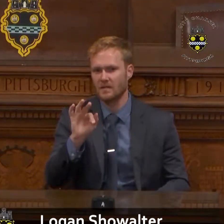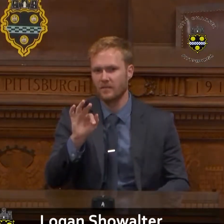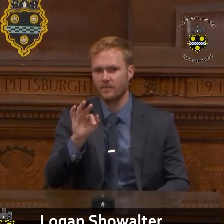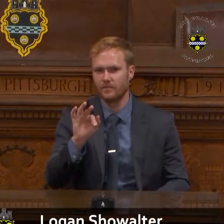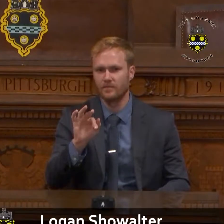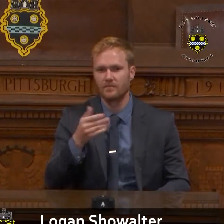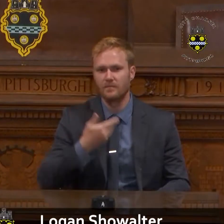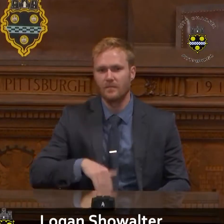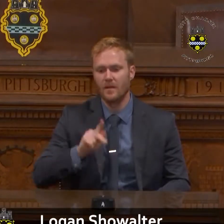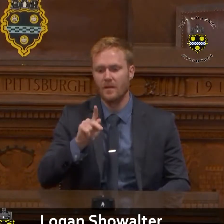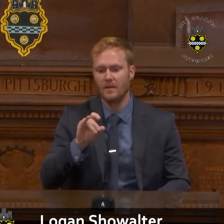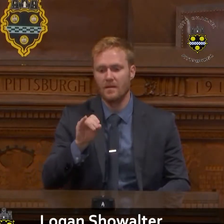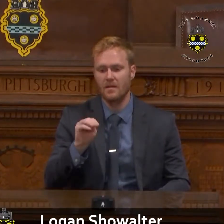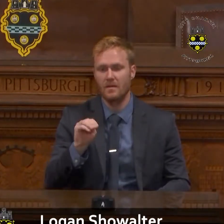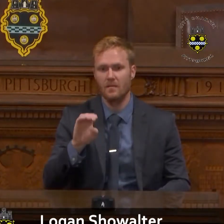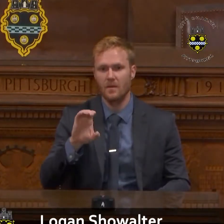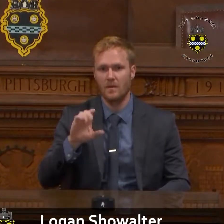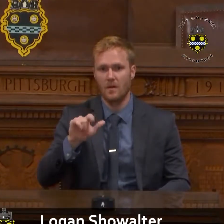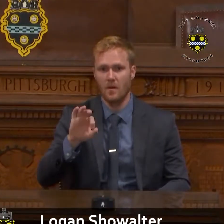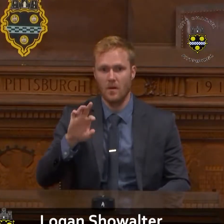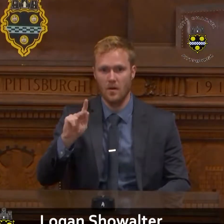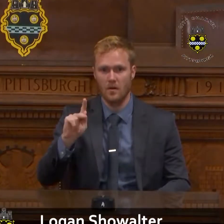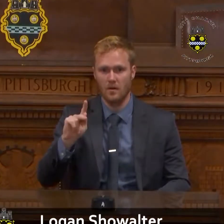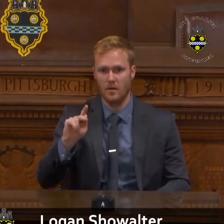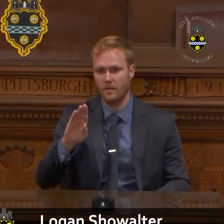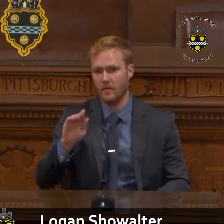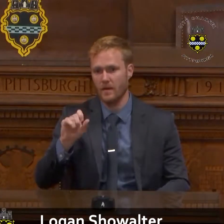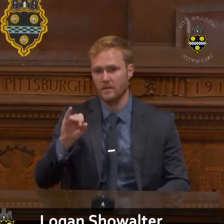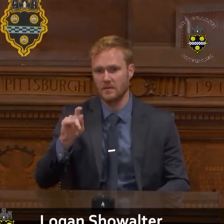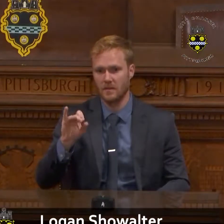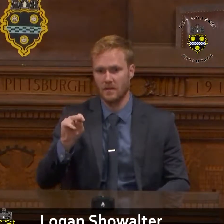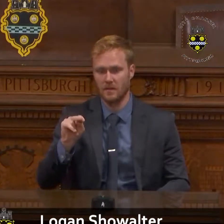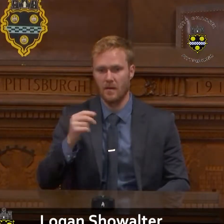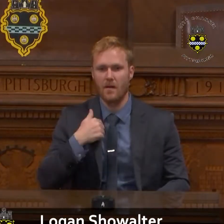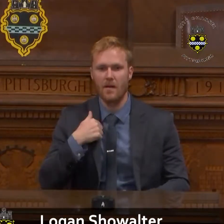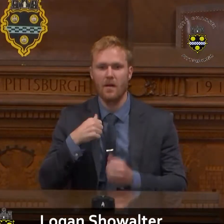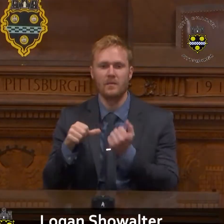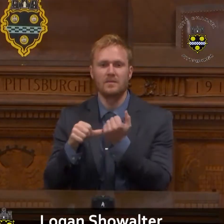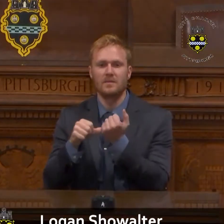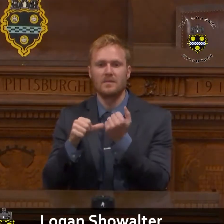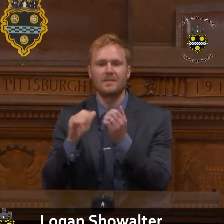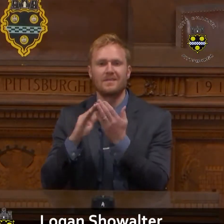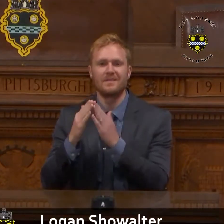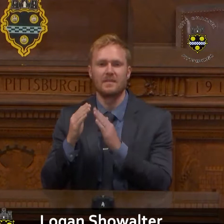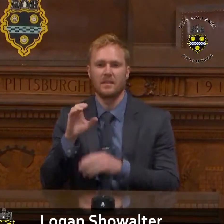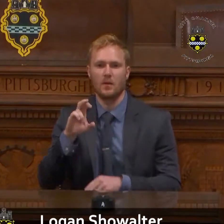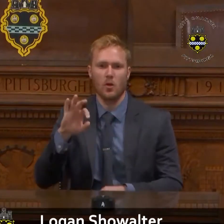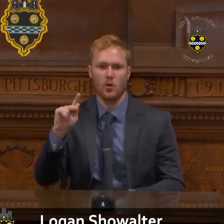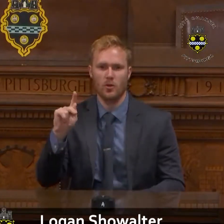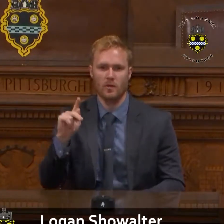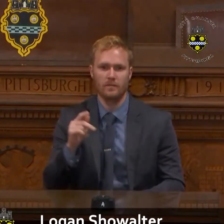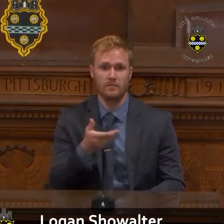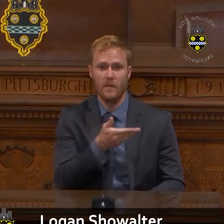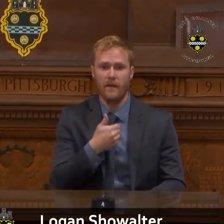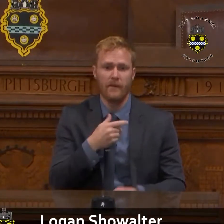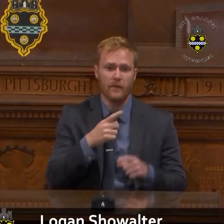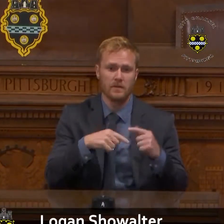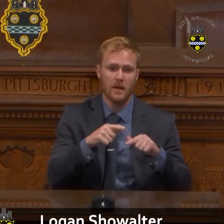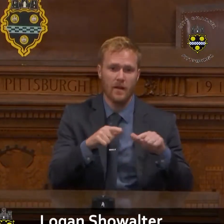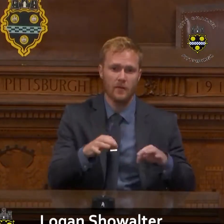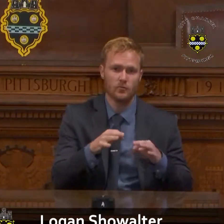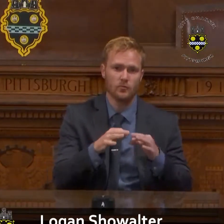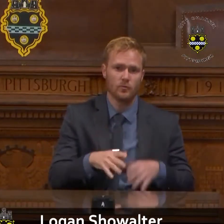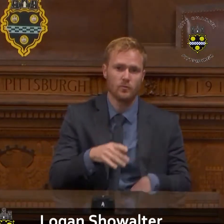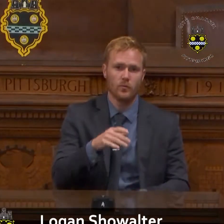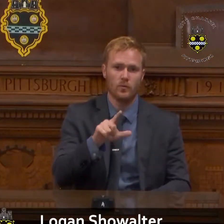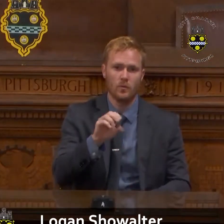My name is Kim Clark Baskin and I'm the Deputy City Clerk. With us today, we have our sign language interpreter,